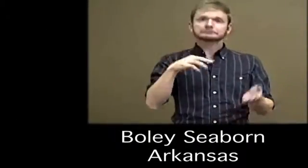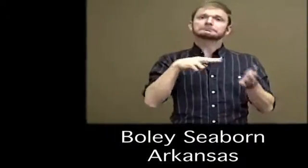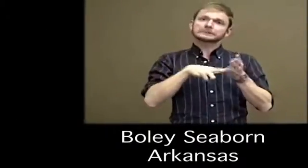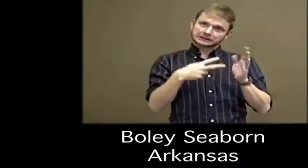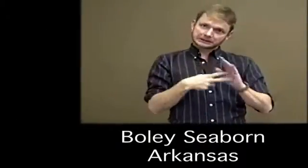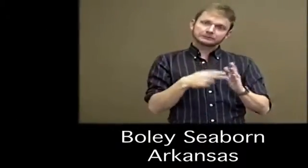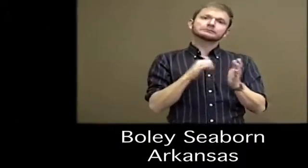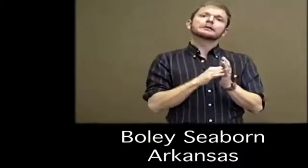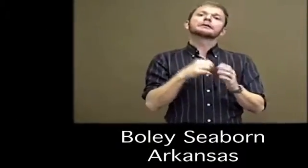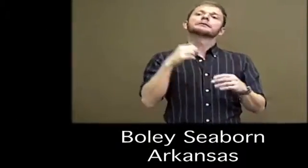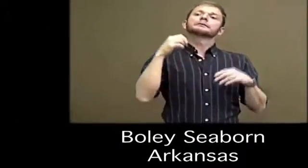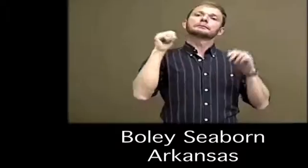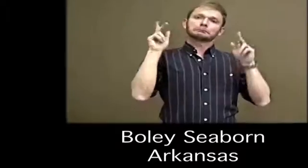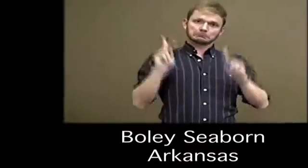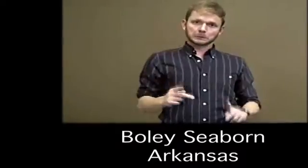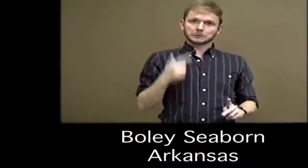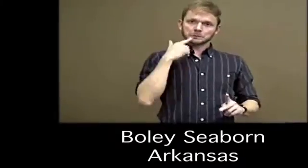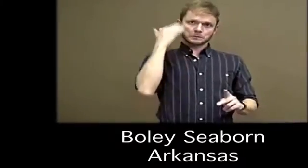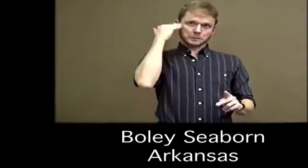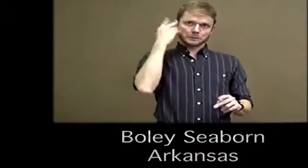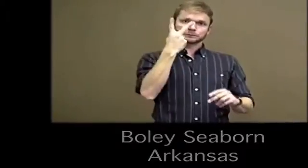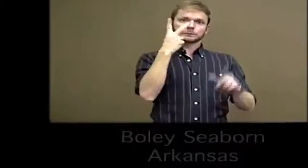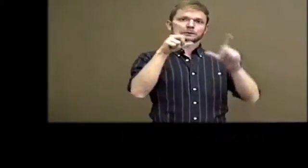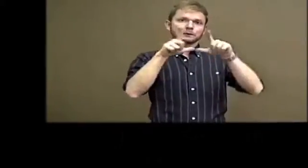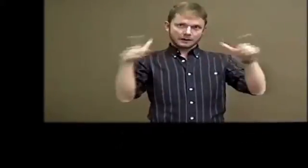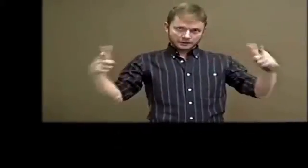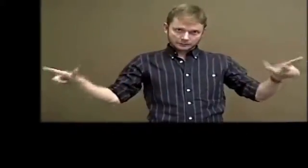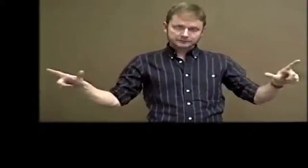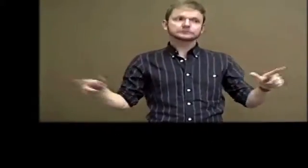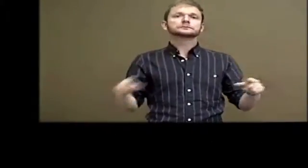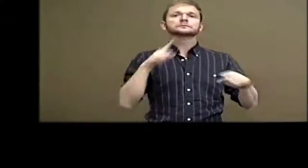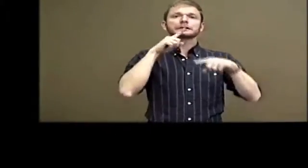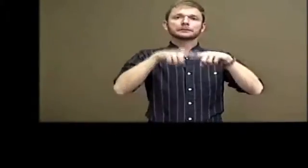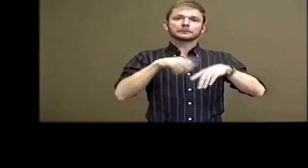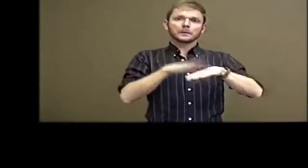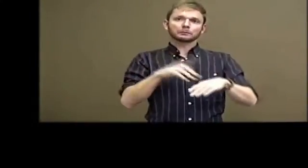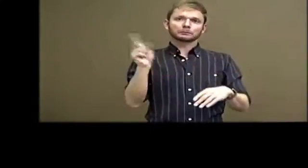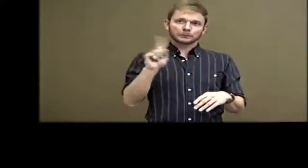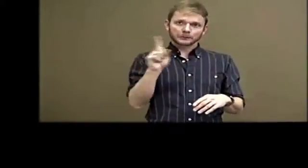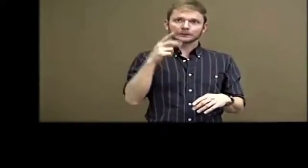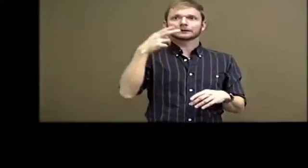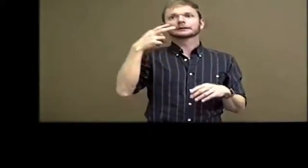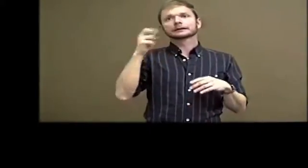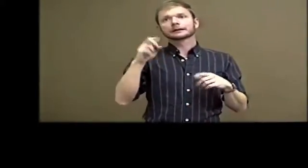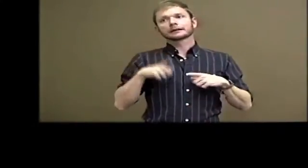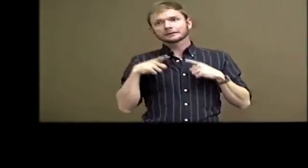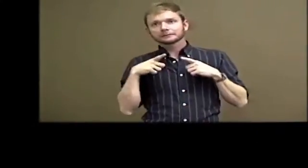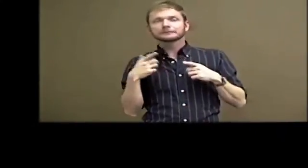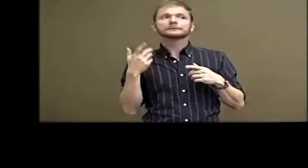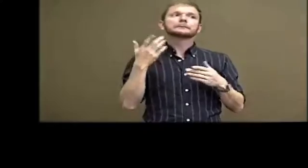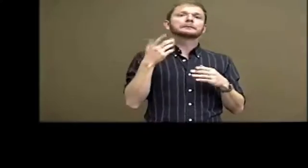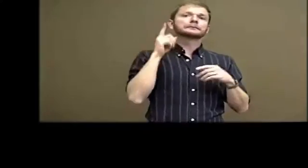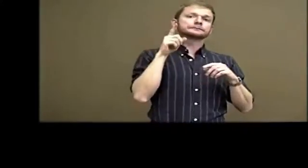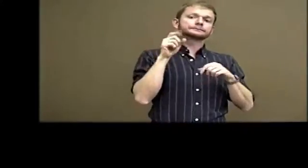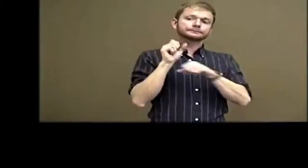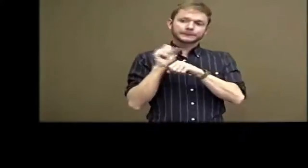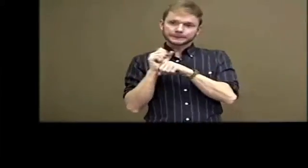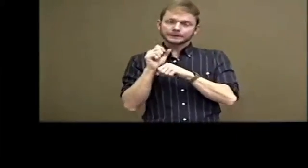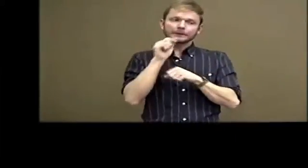Bilingualism means that a person has learned two different languages. It typically depends on where someone has grown up. There are a few examples of how people can become